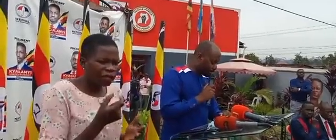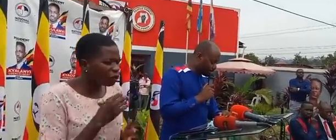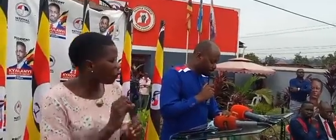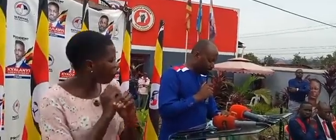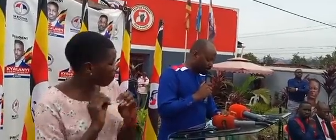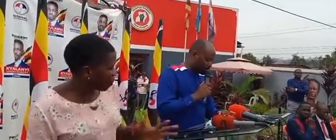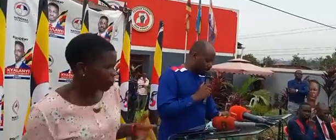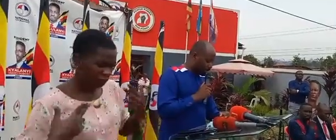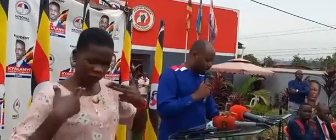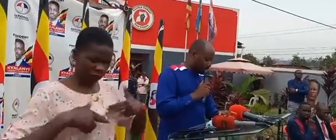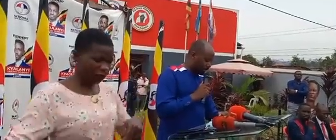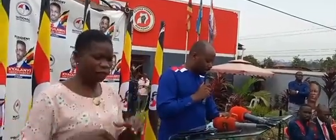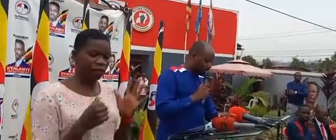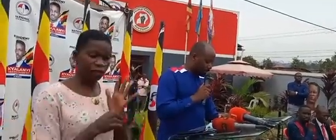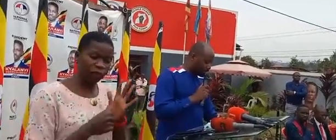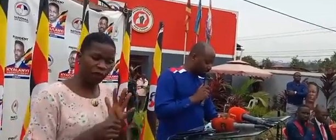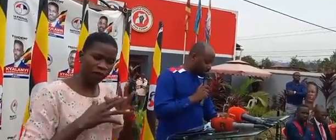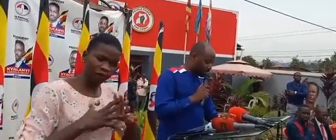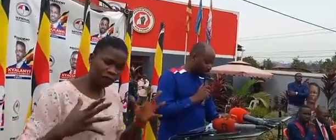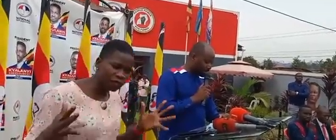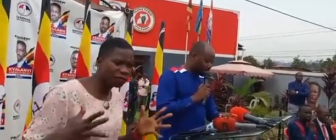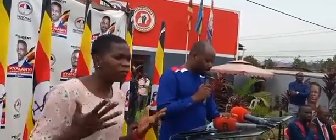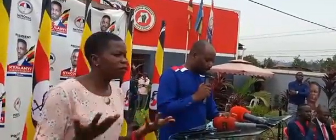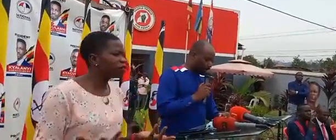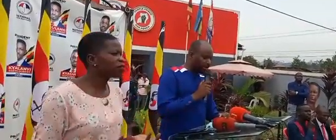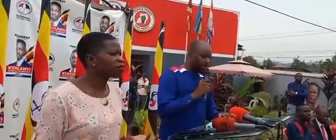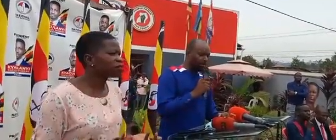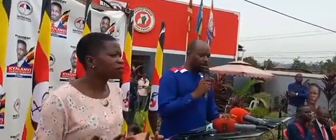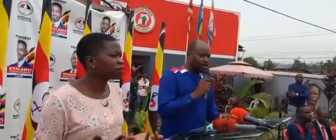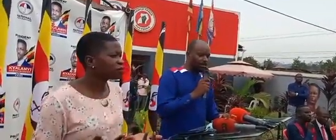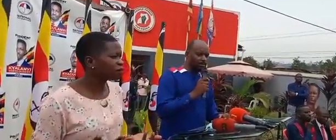ng'ebyobujanjabi tebiriiyo, tebakkirizibwa.